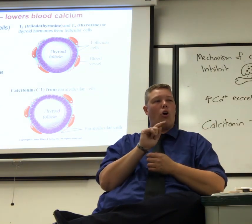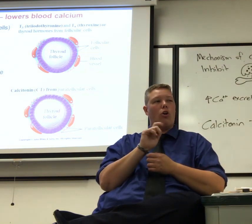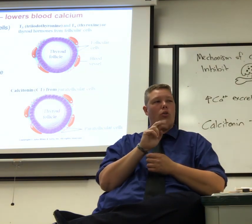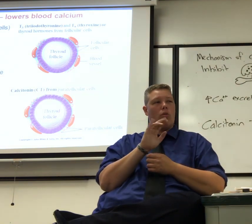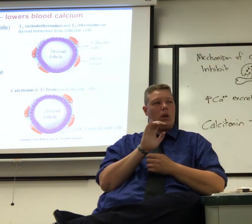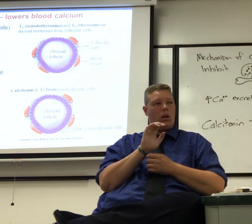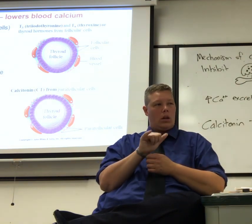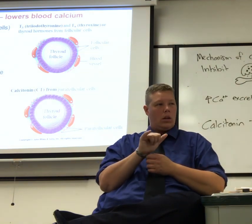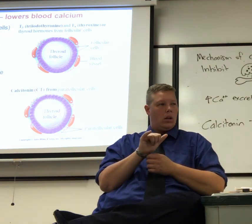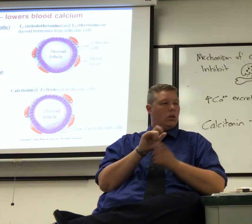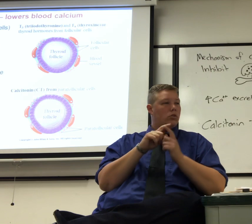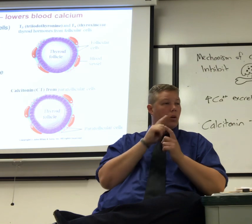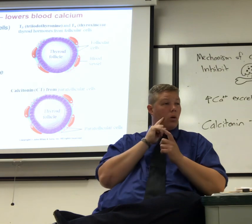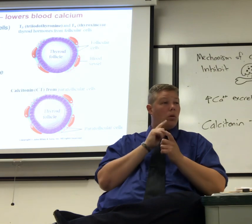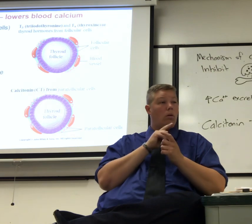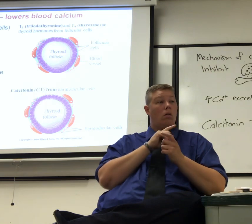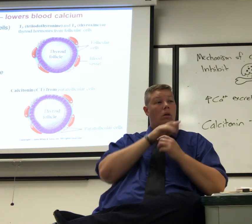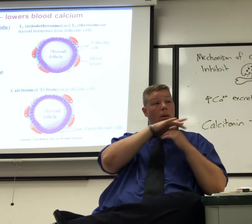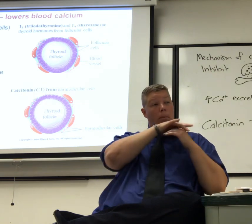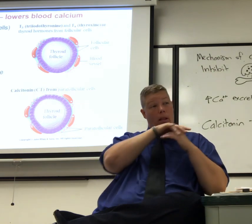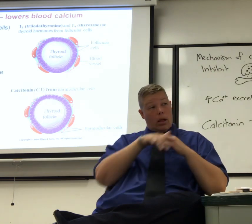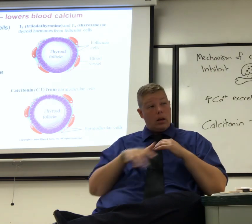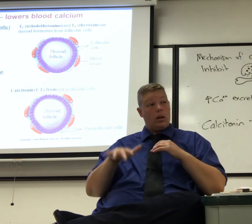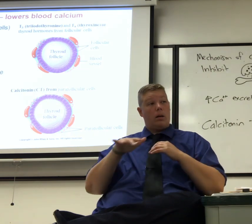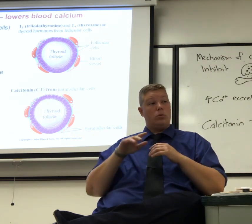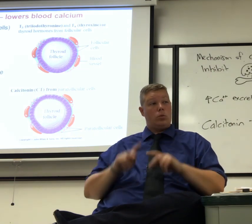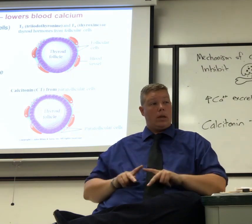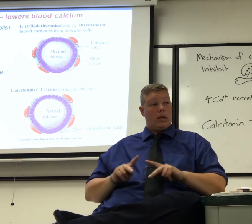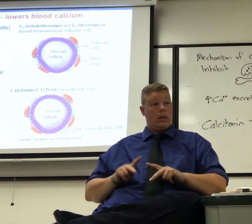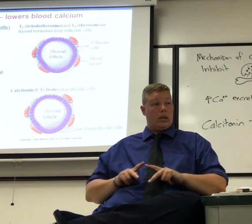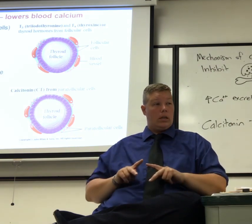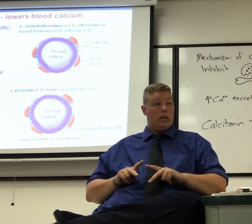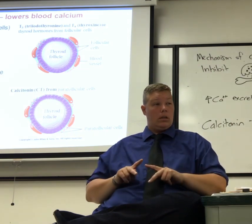blood that it receives from the renal artery.